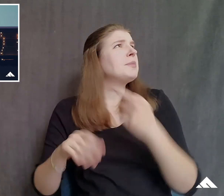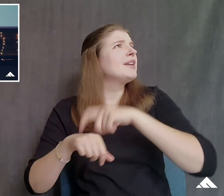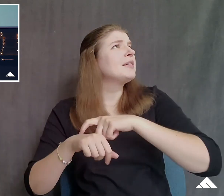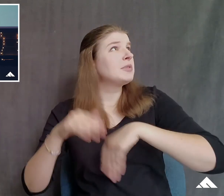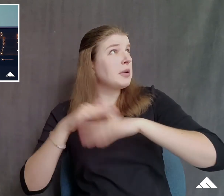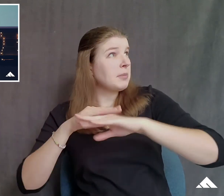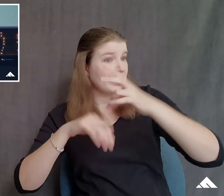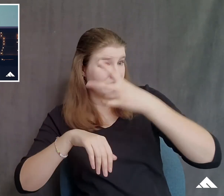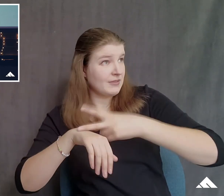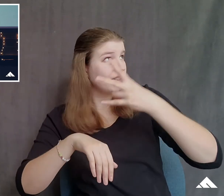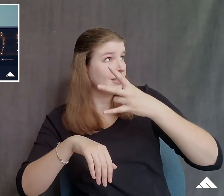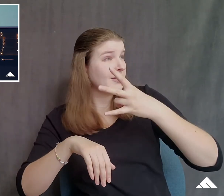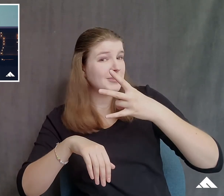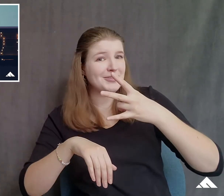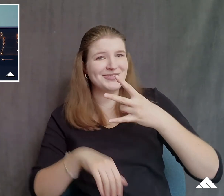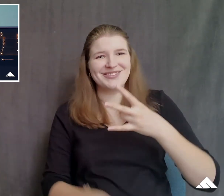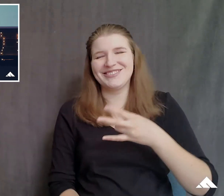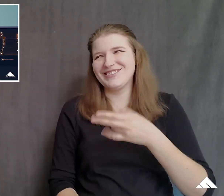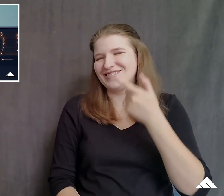seven times? Peter.